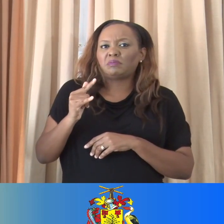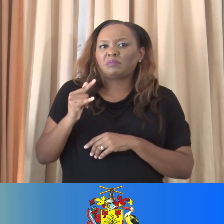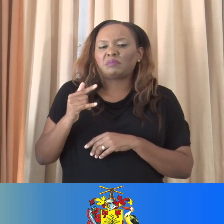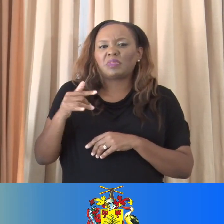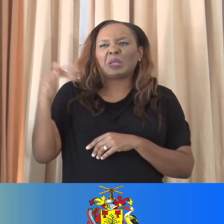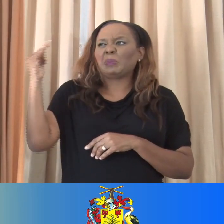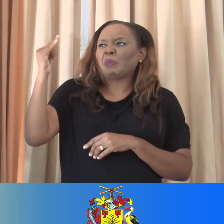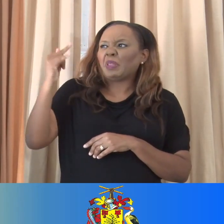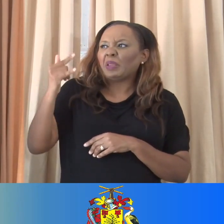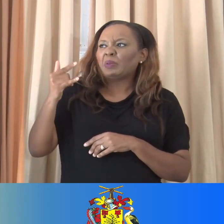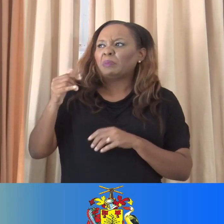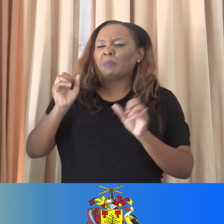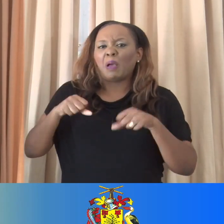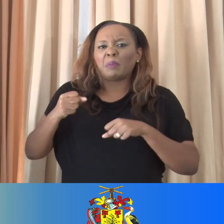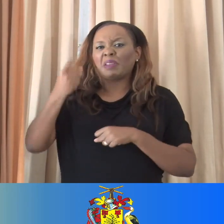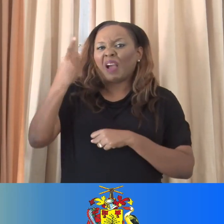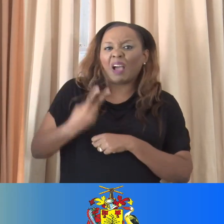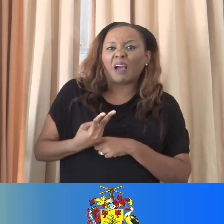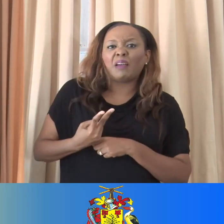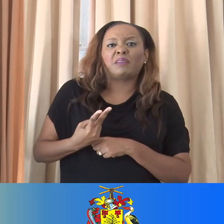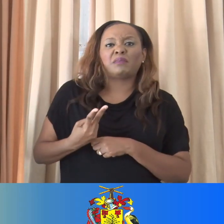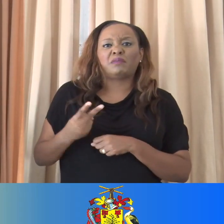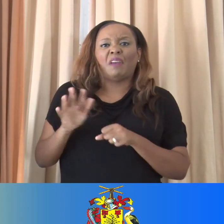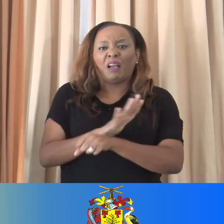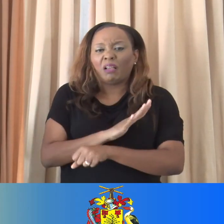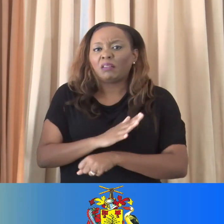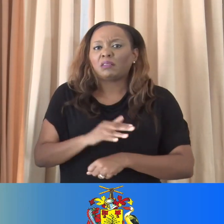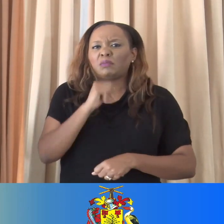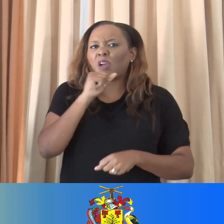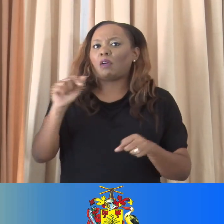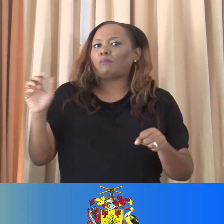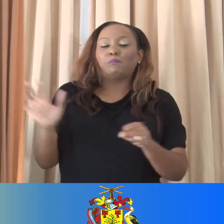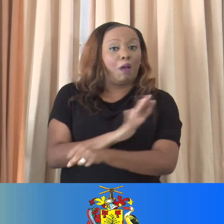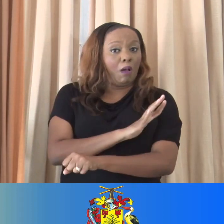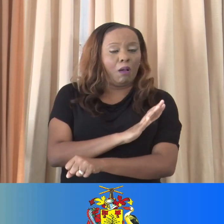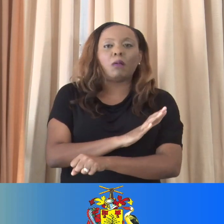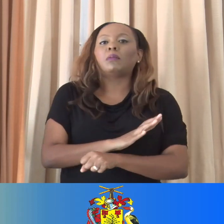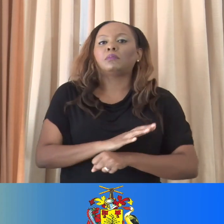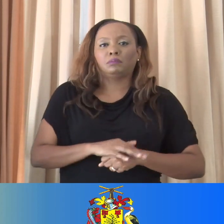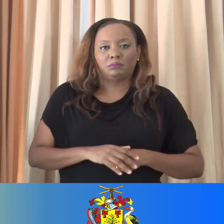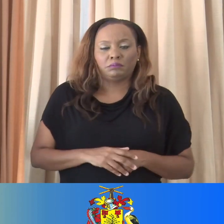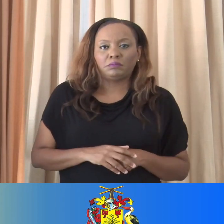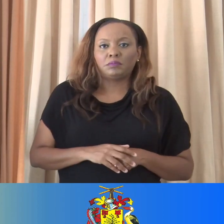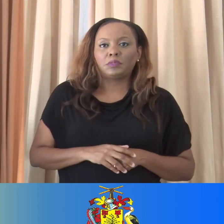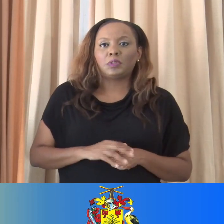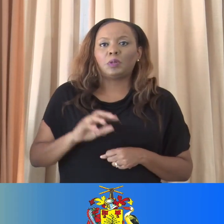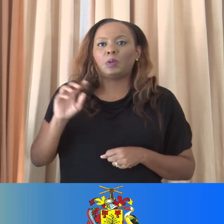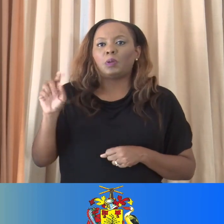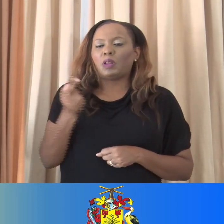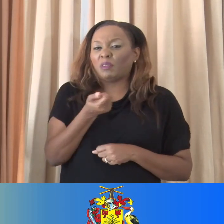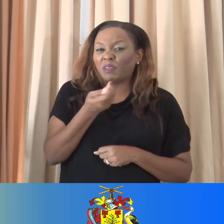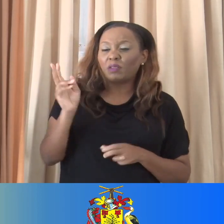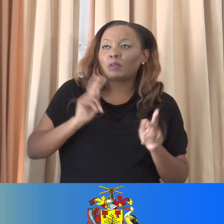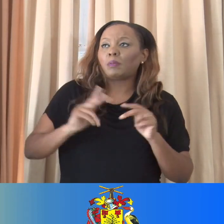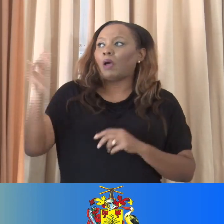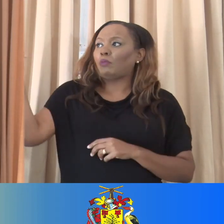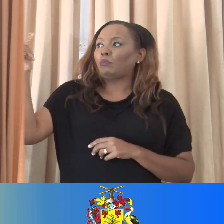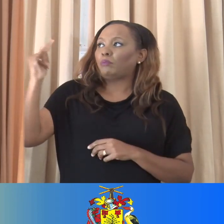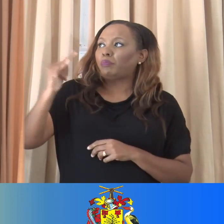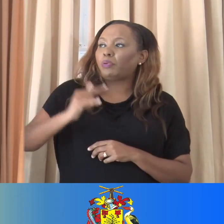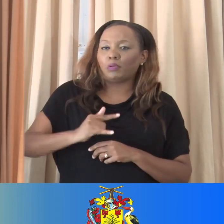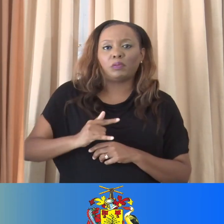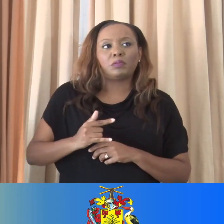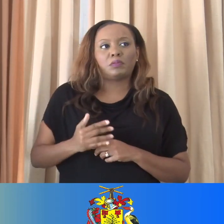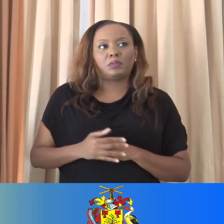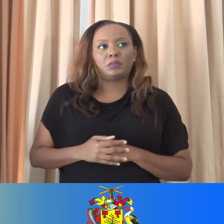figures which were being recorded began to show that it would be commercially unviable to sustain